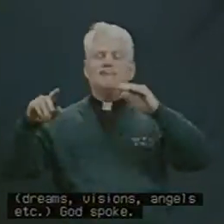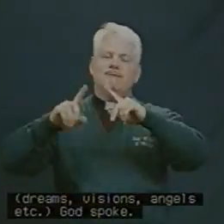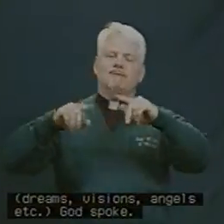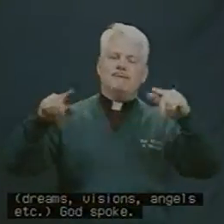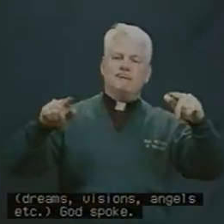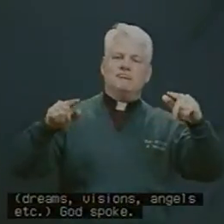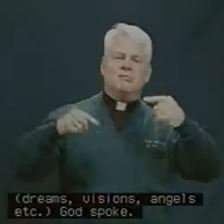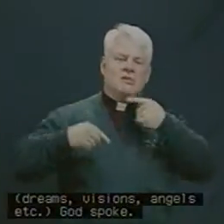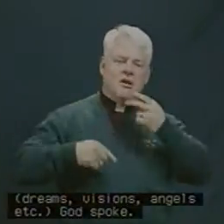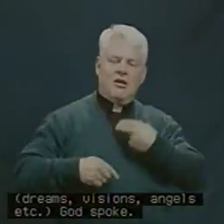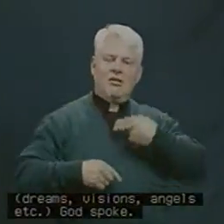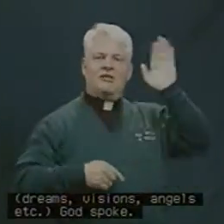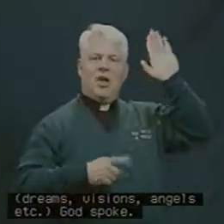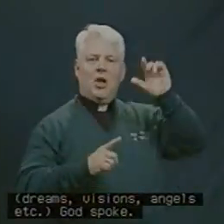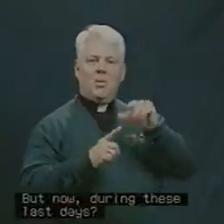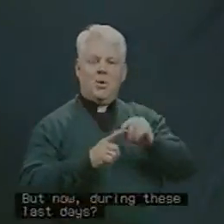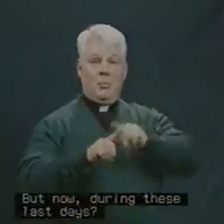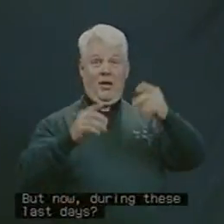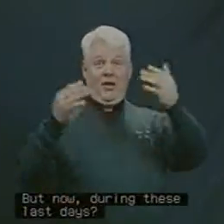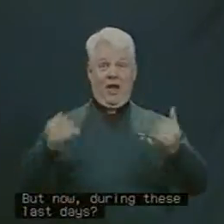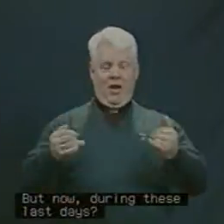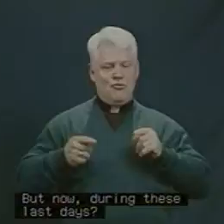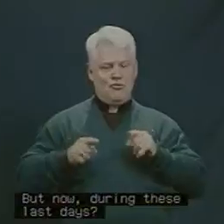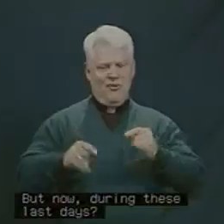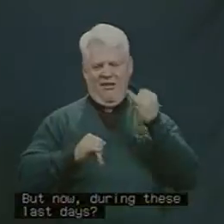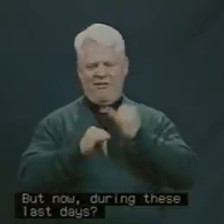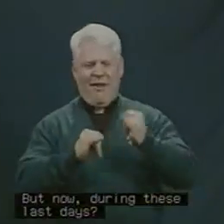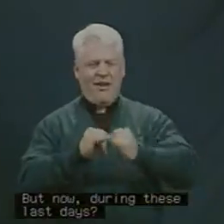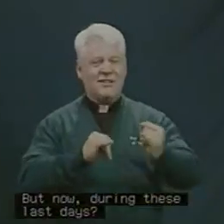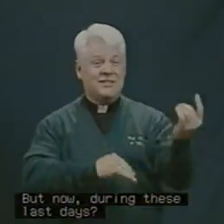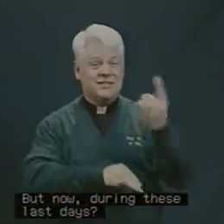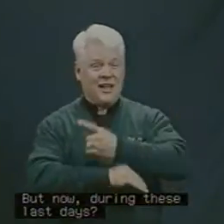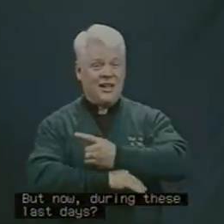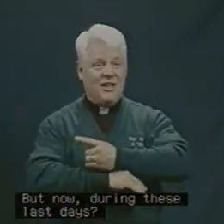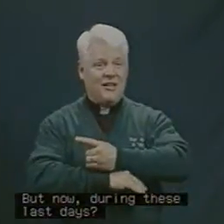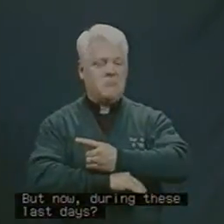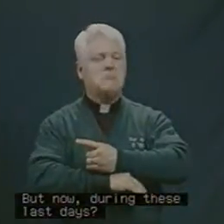dreams, visions, angels, etc., God spoke. But now, during these last days,